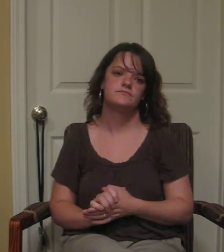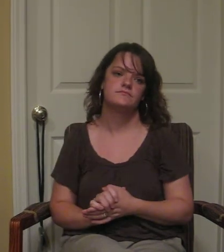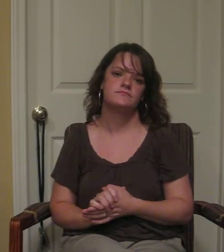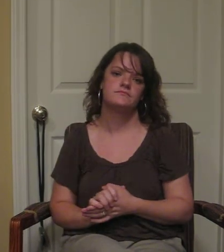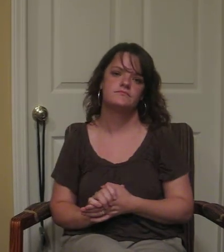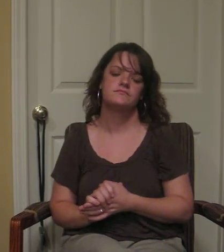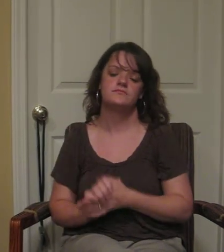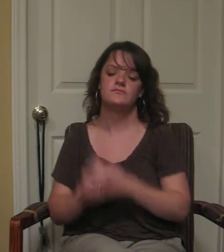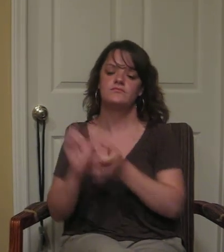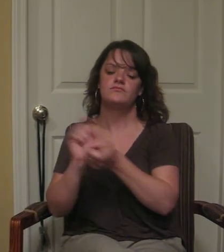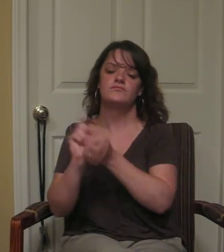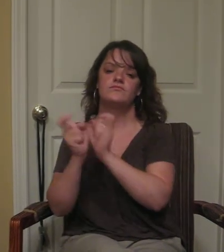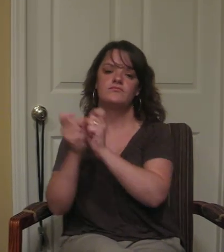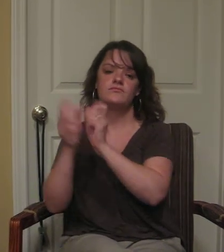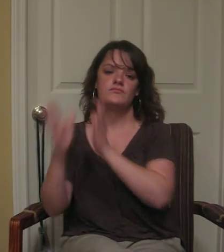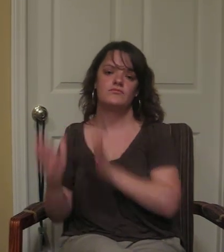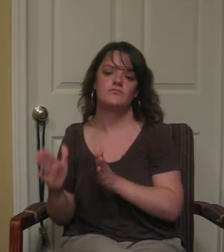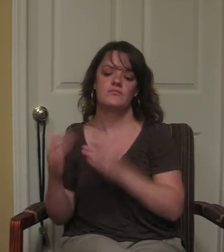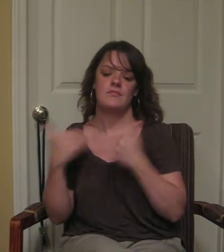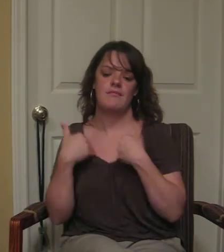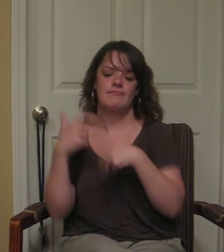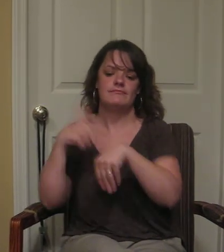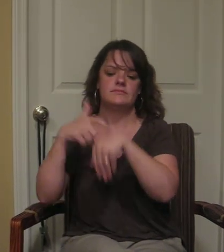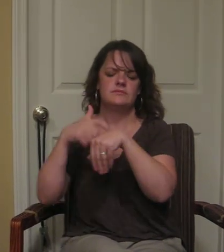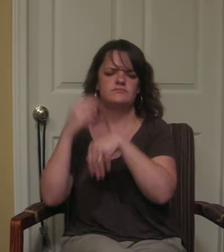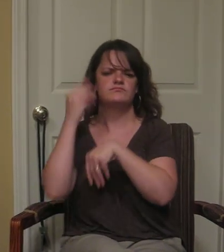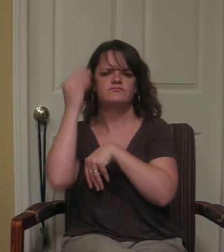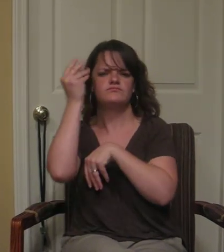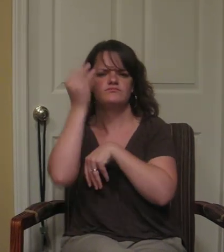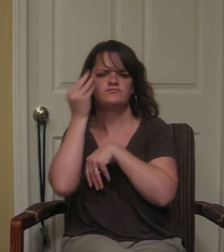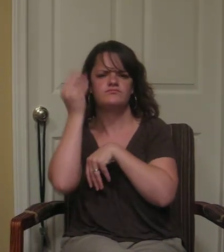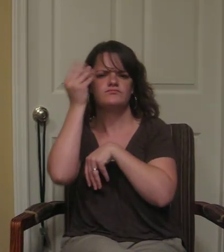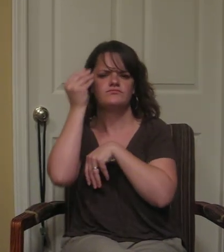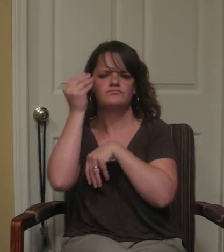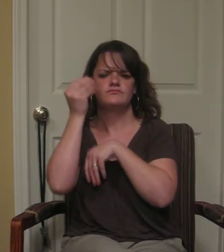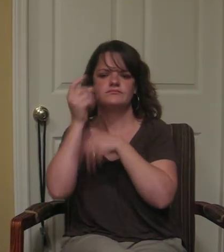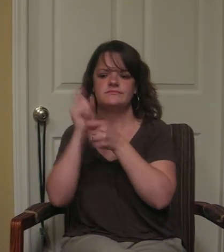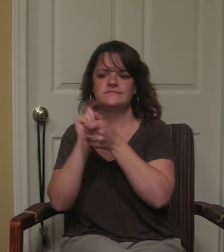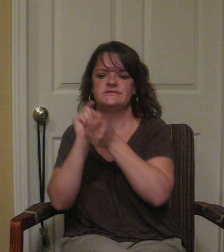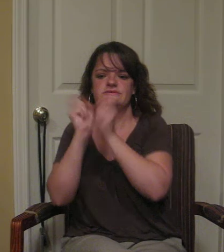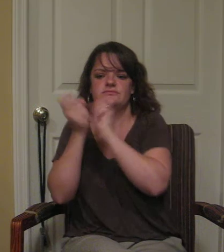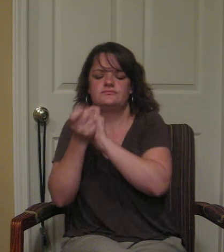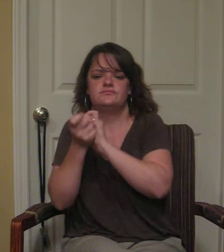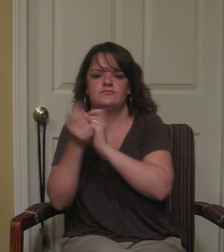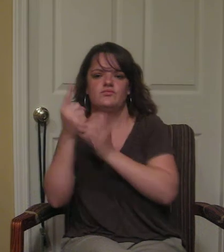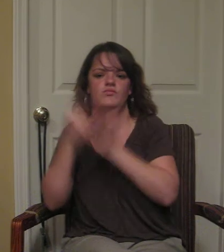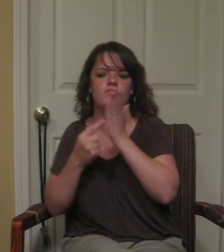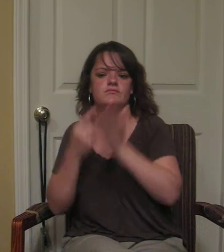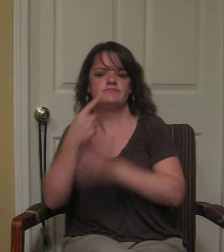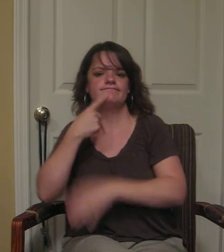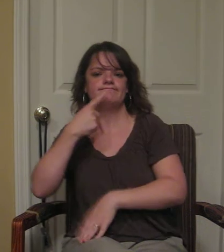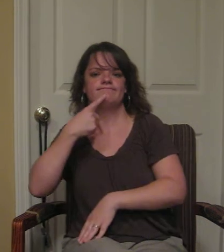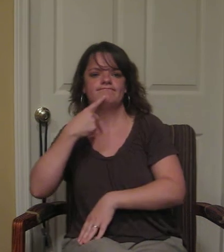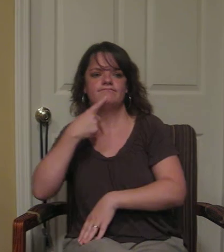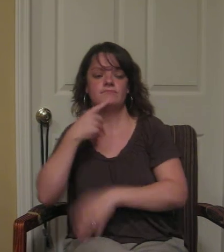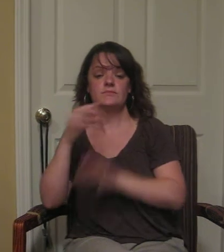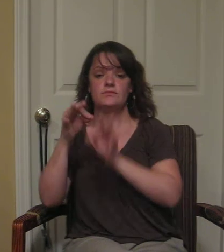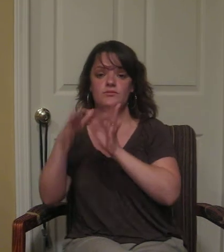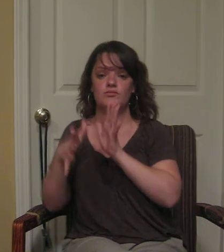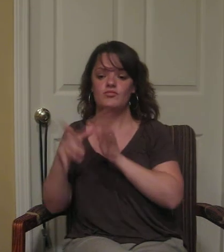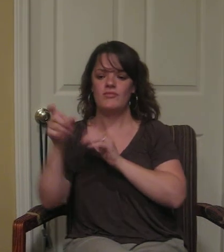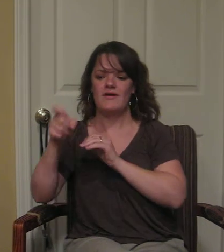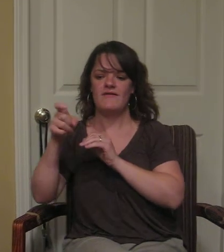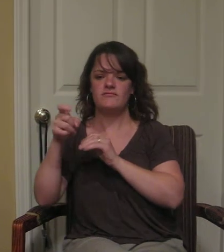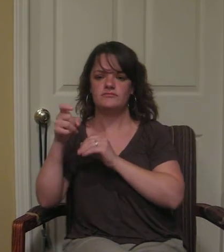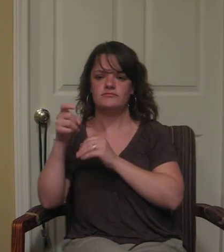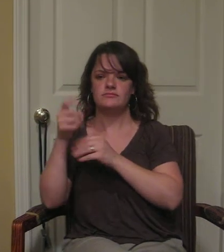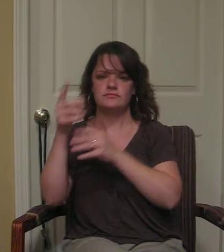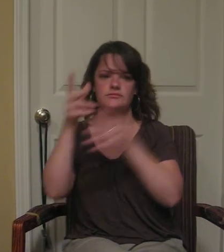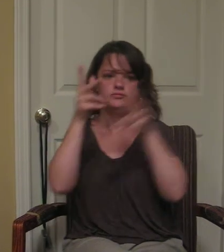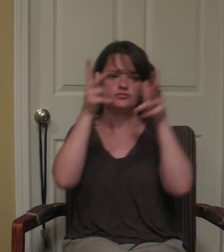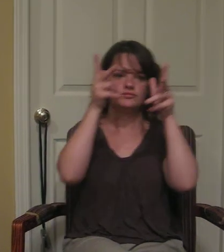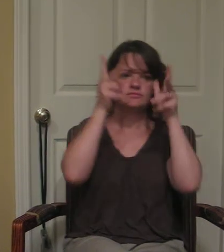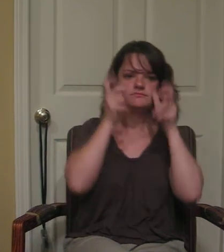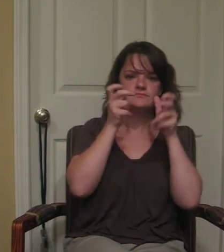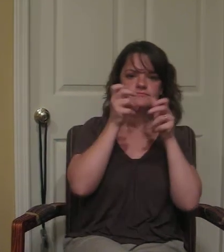Translators have time to consider and revise what is being said, whereas interpreters have to achieve the source message and the correct